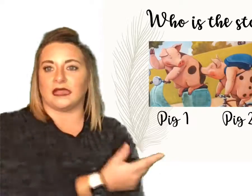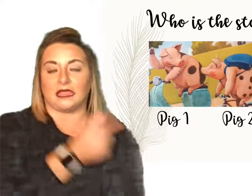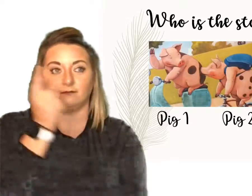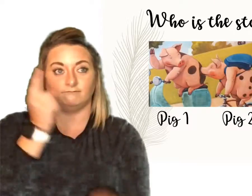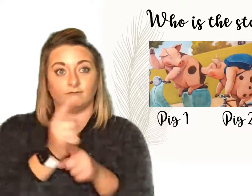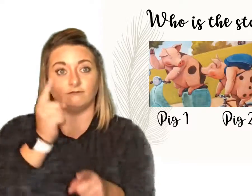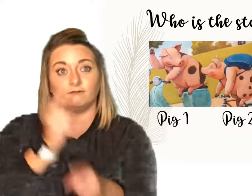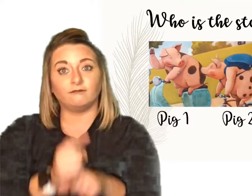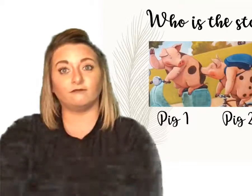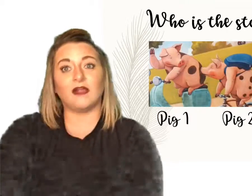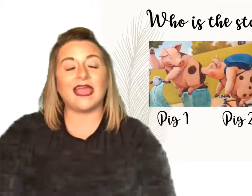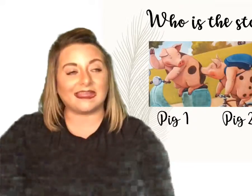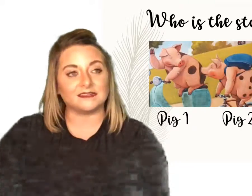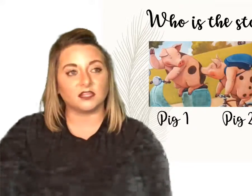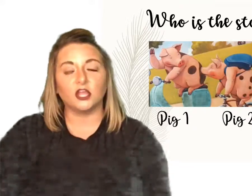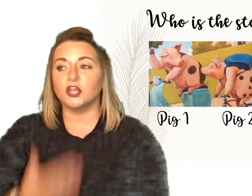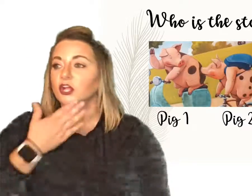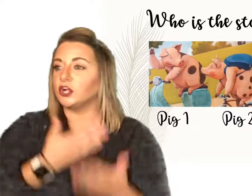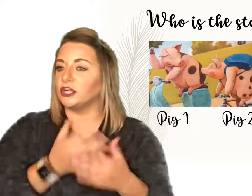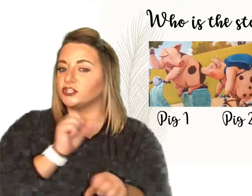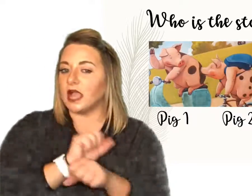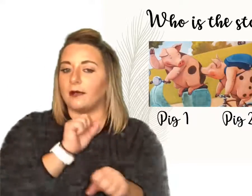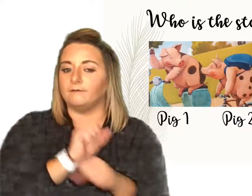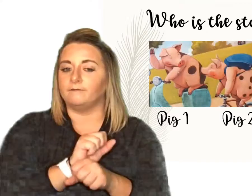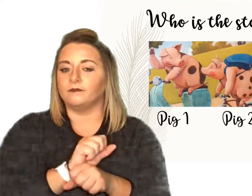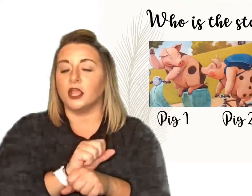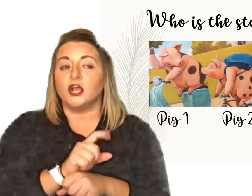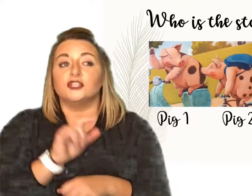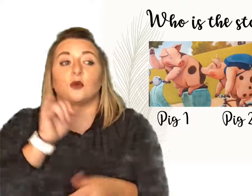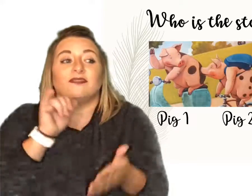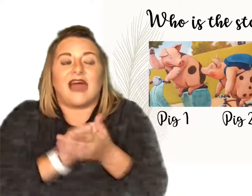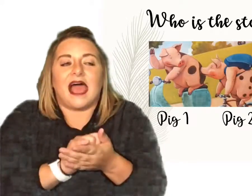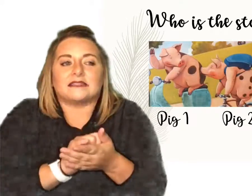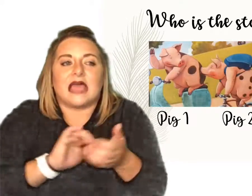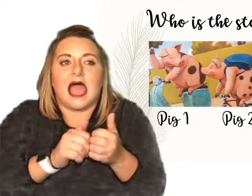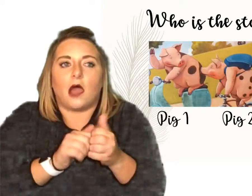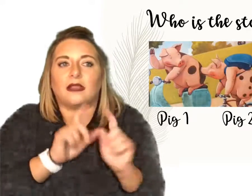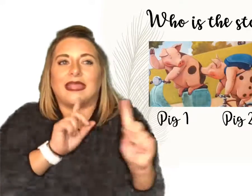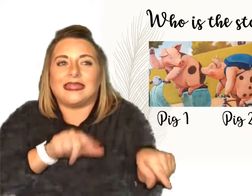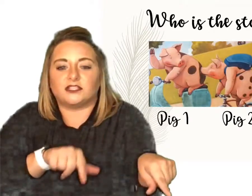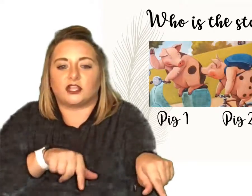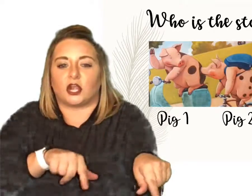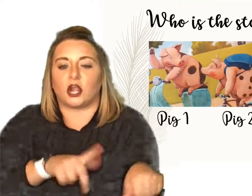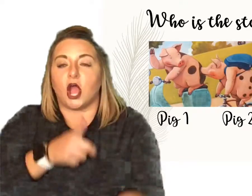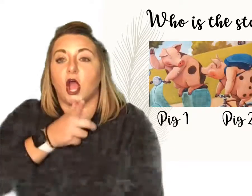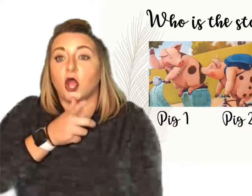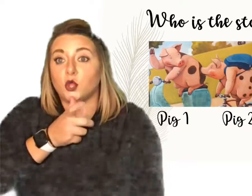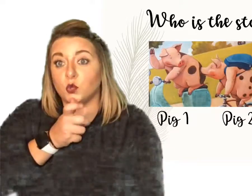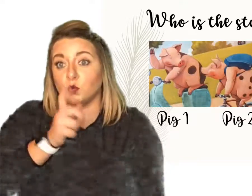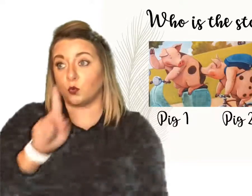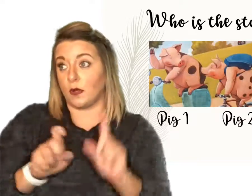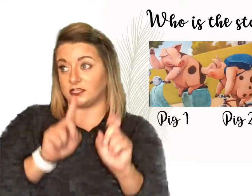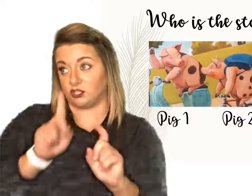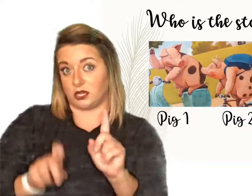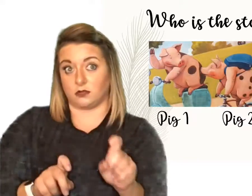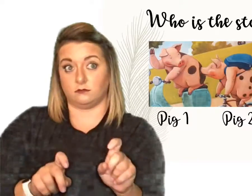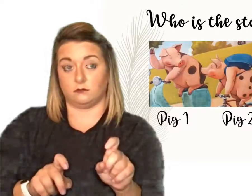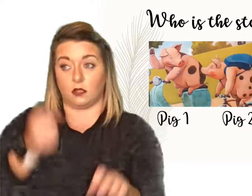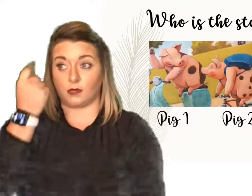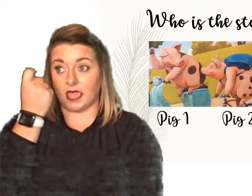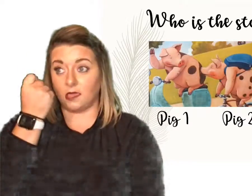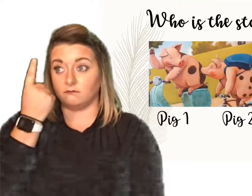Pig 3. Right, good job. So that's how to answer a who